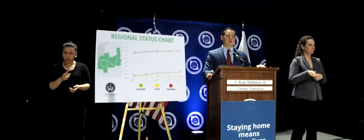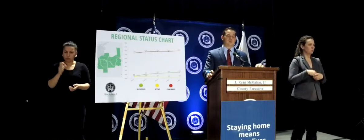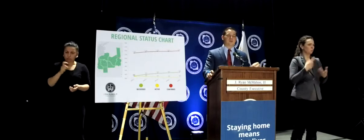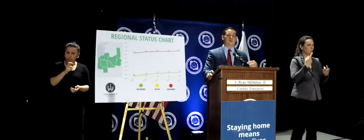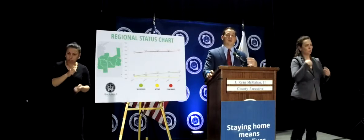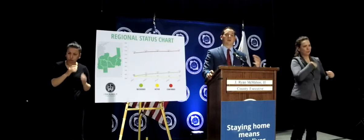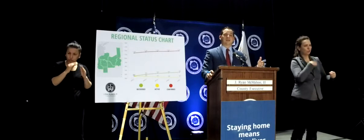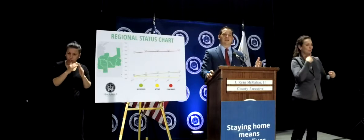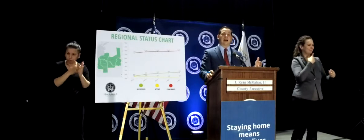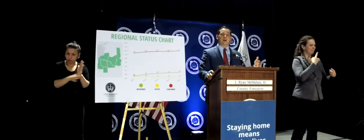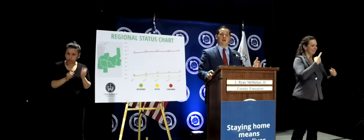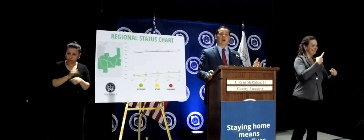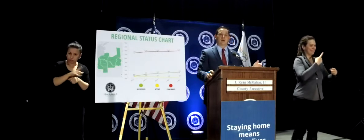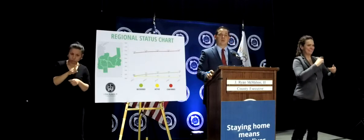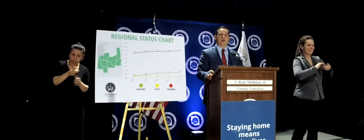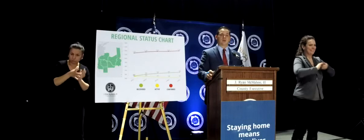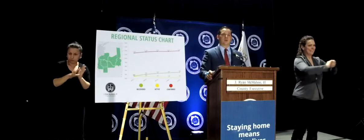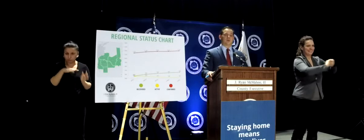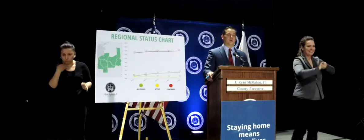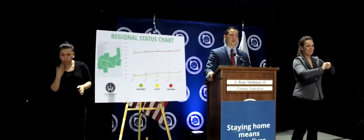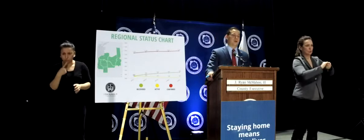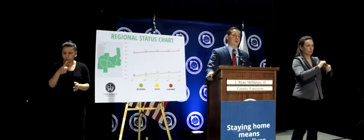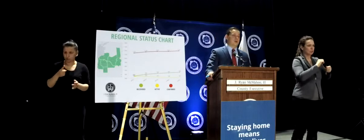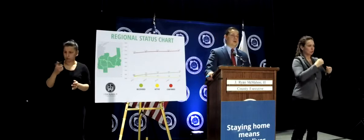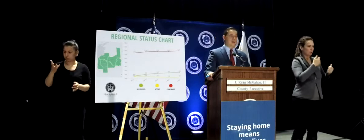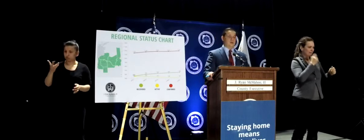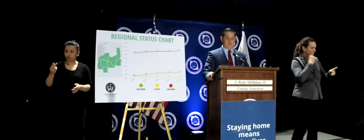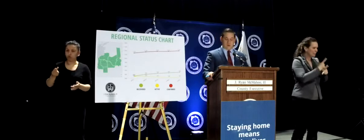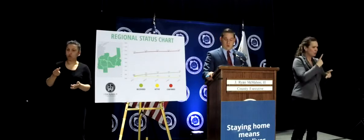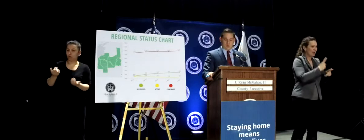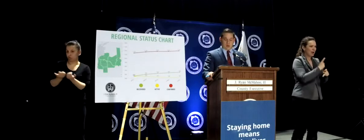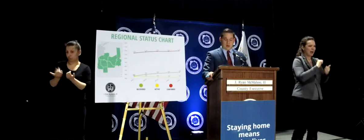definitions, specifically because it's not under our regulatory authority.